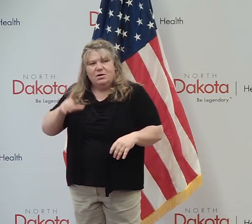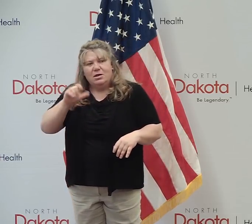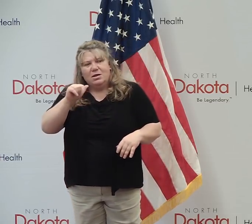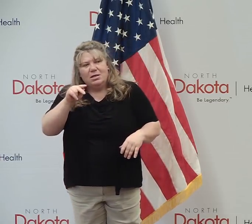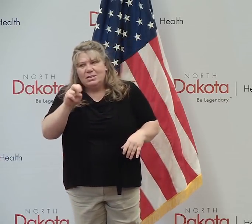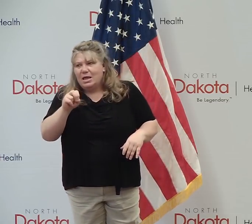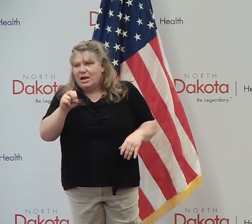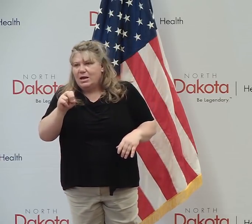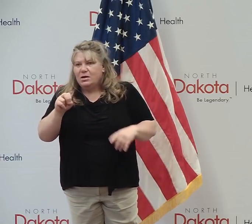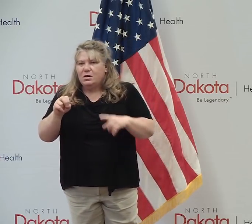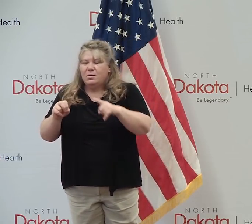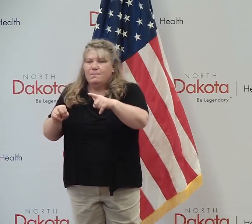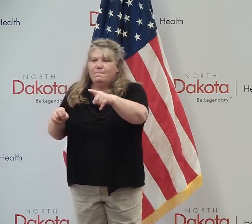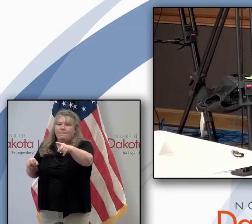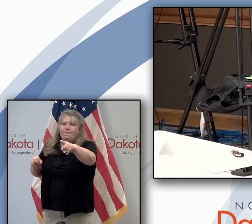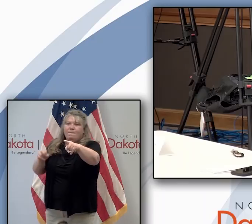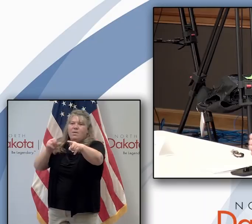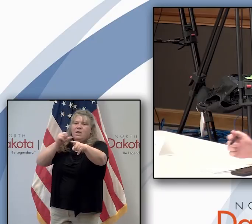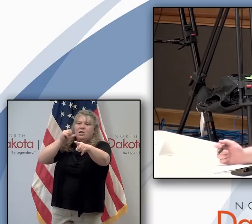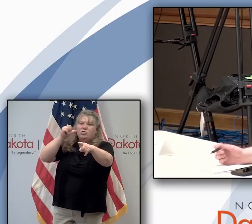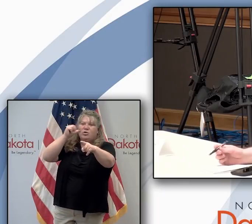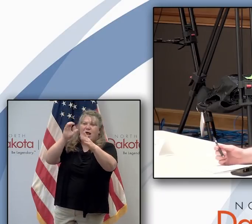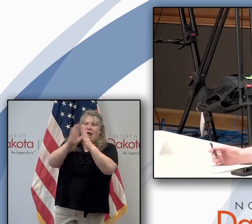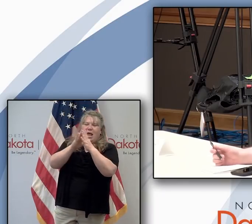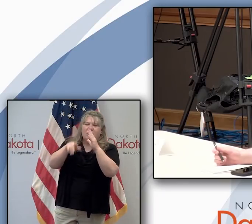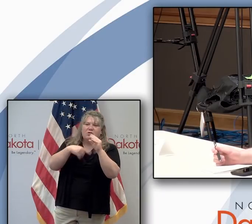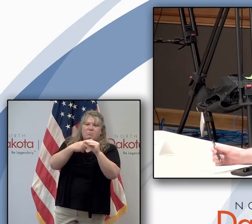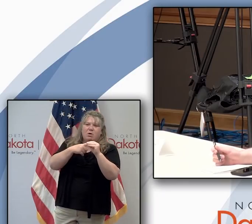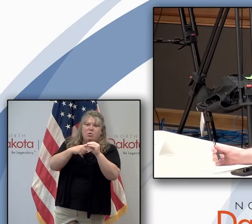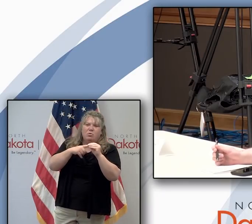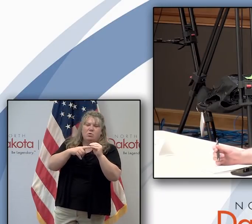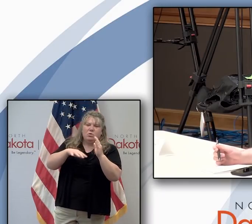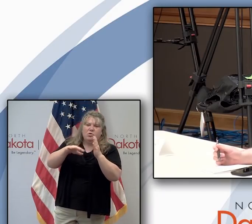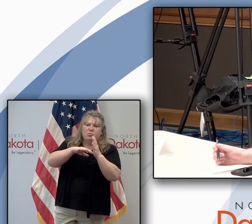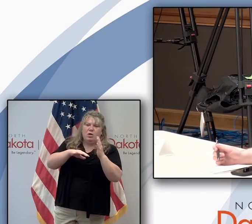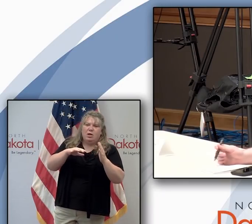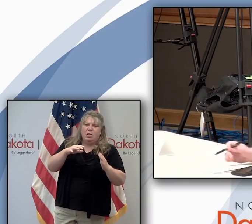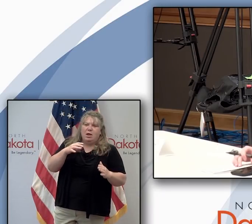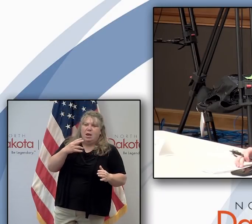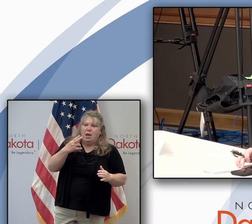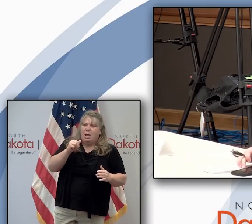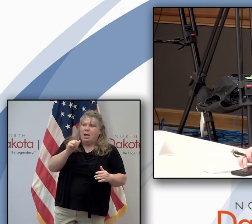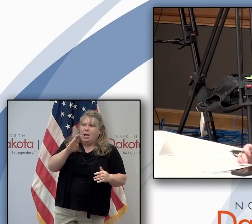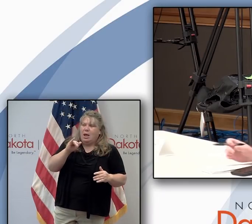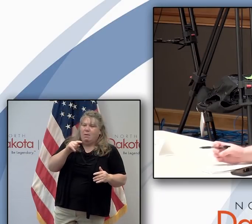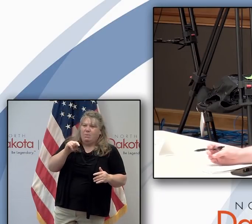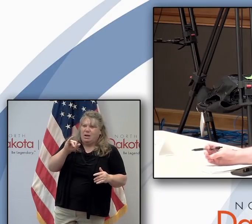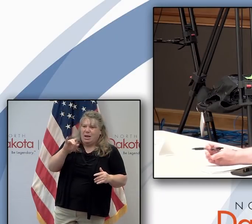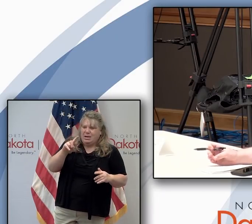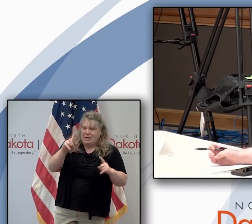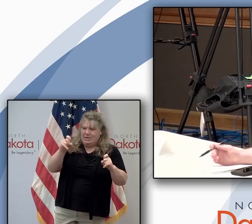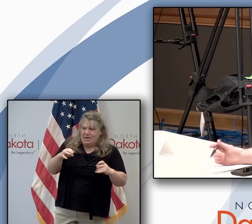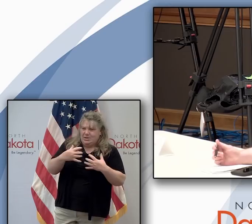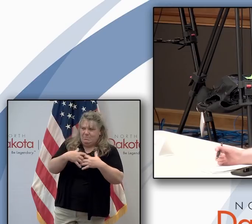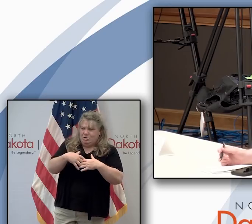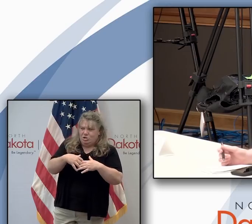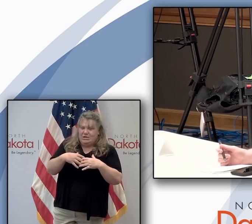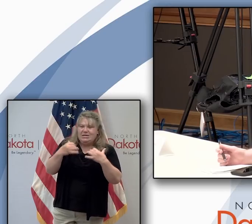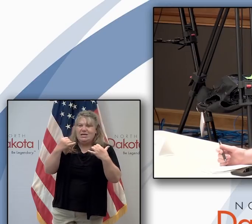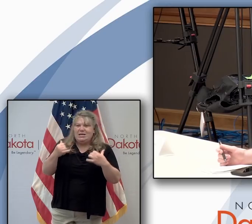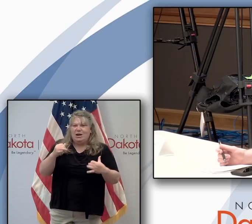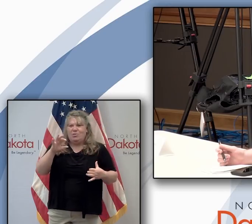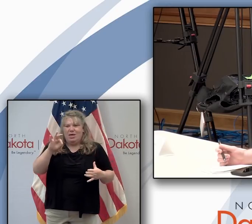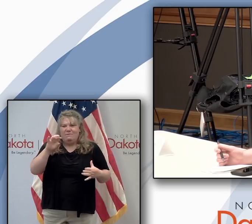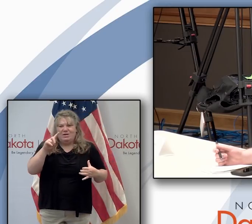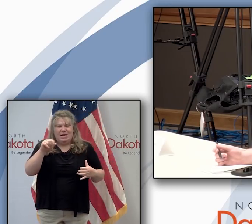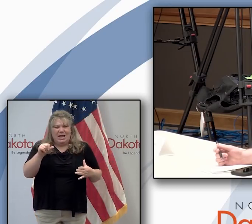Dave. Yesterday I had asked you about that study with the Abbott ID Now testing machines, and now the FDA has come out with their